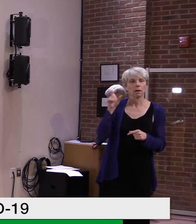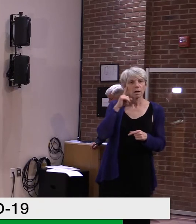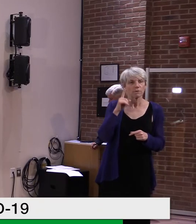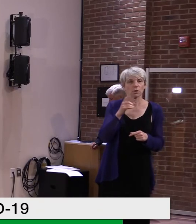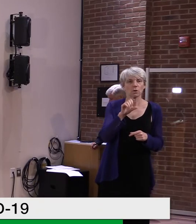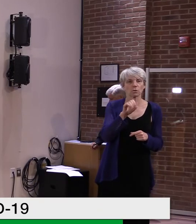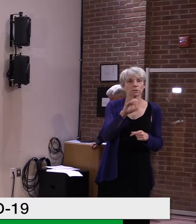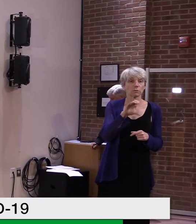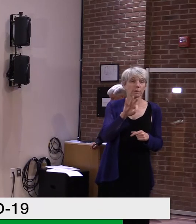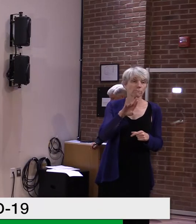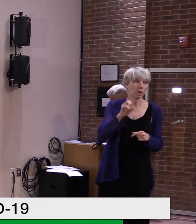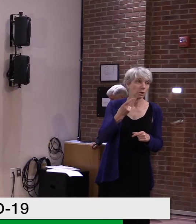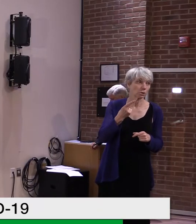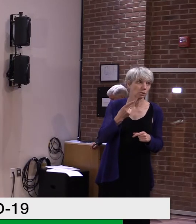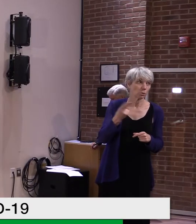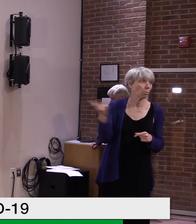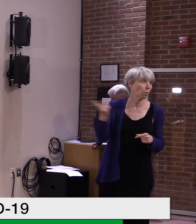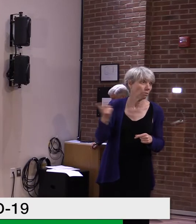or maybe both of you.